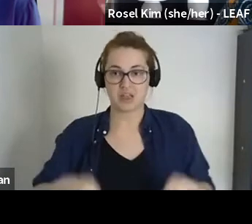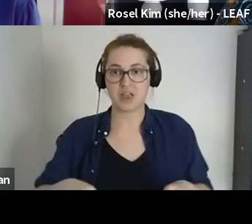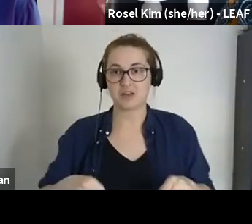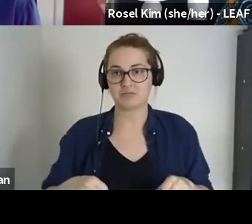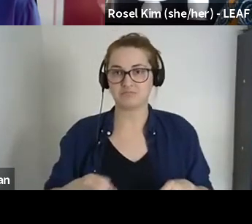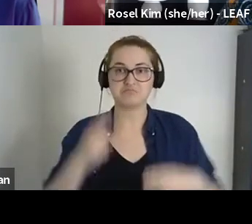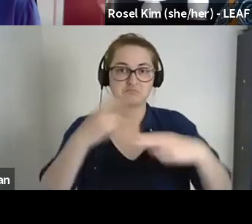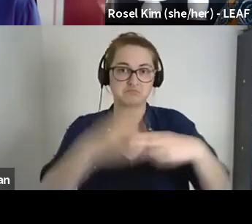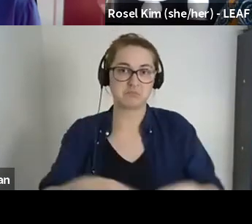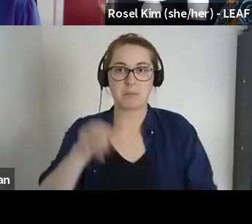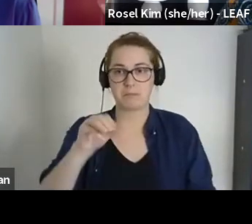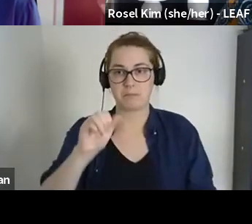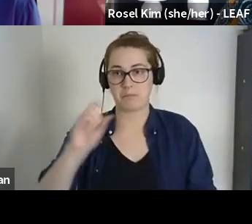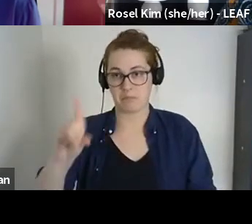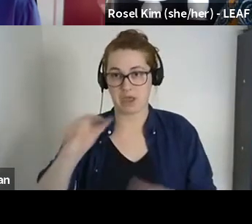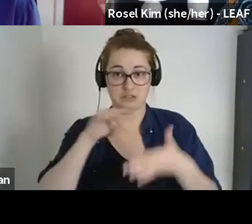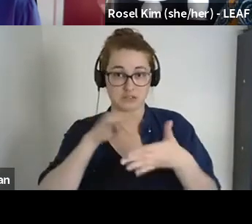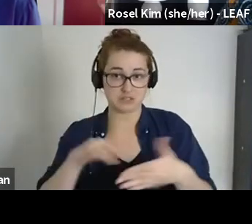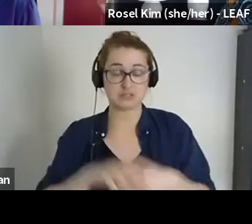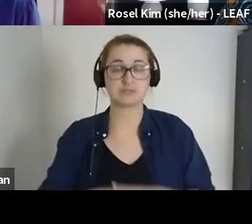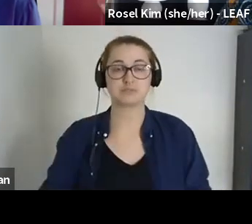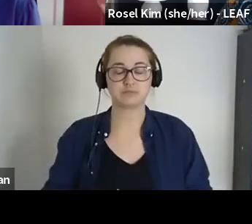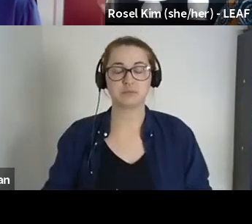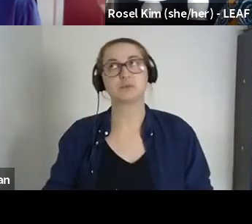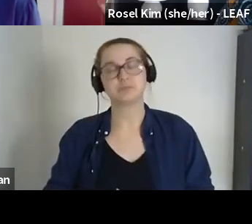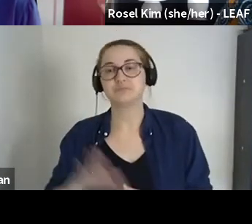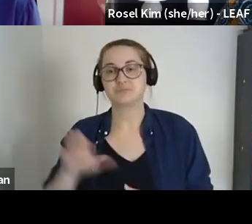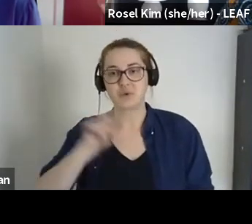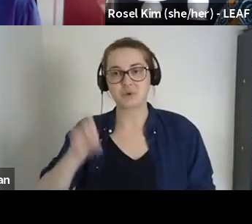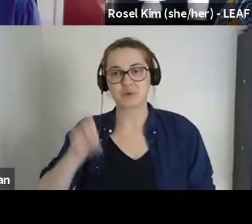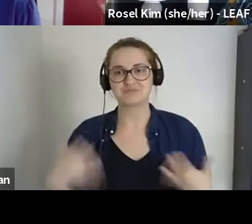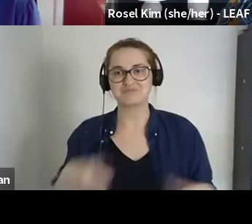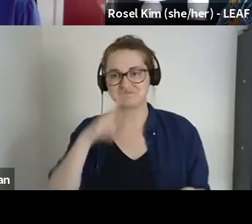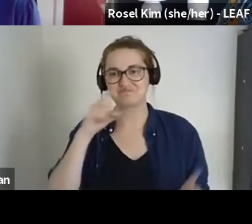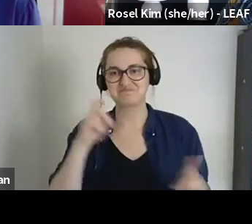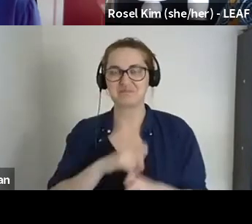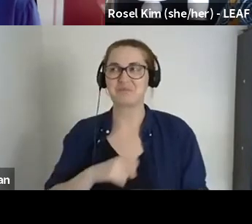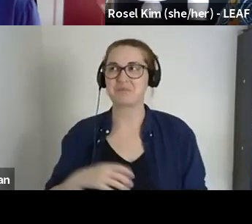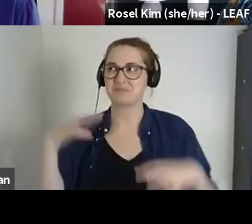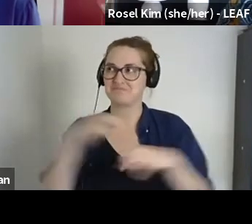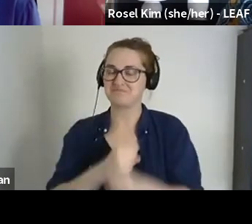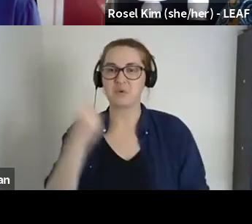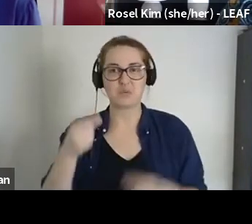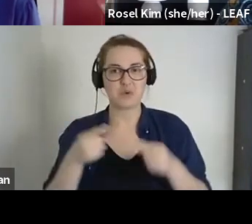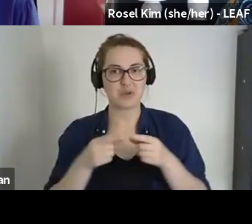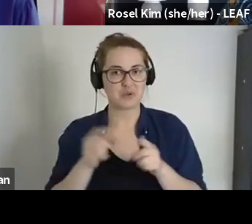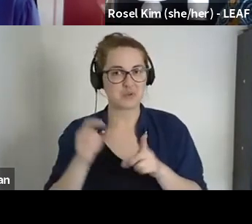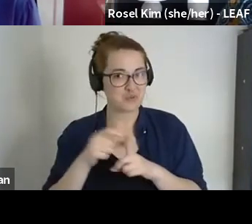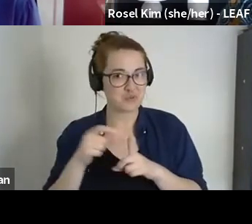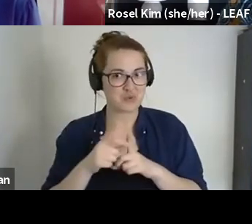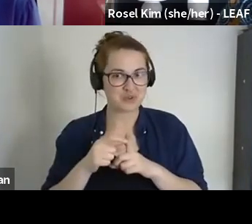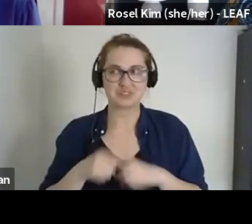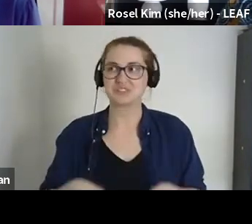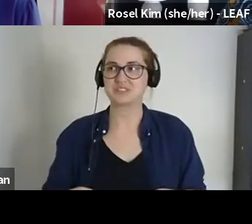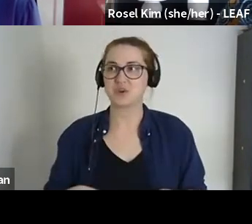so, again, very complicated question, but I think just to maybe sum it up in one word, like what language is most appropriate, I think it's